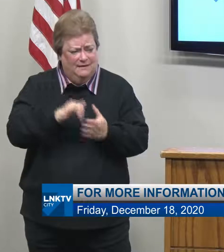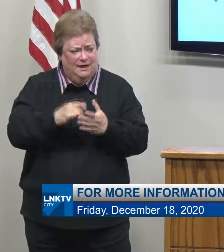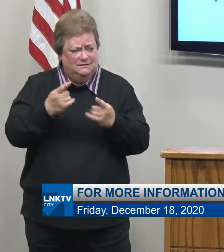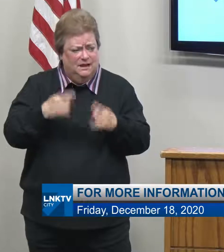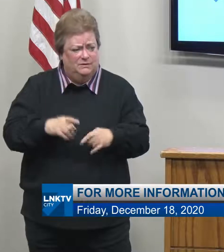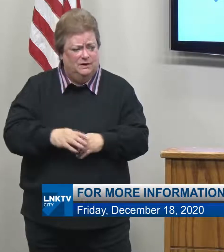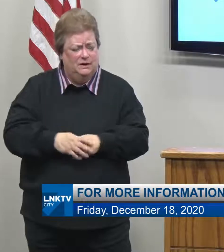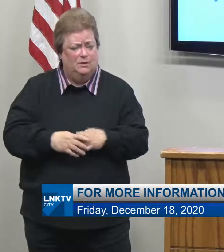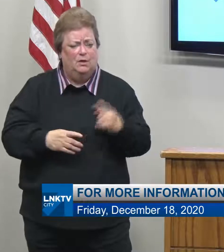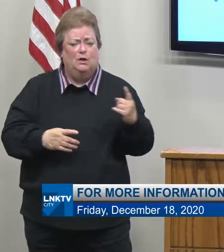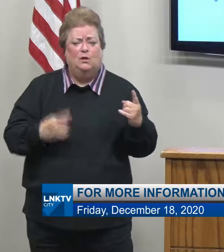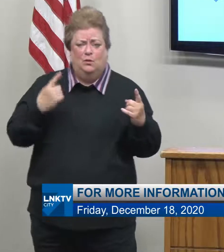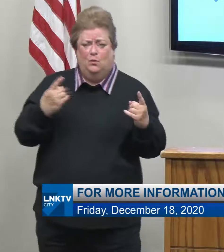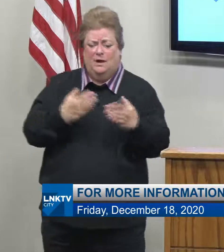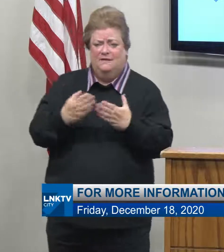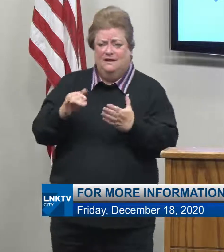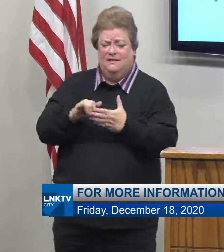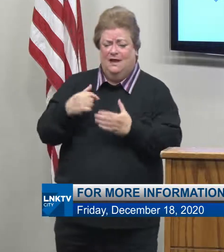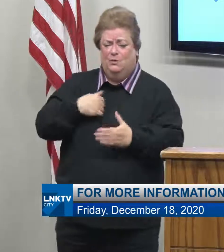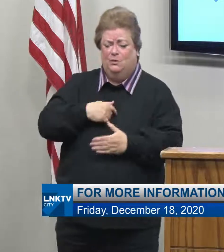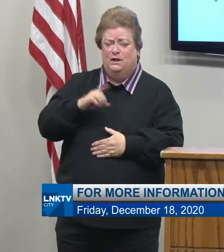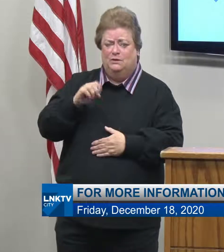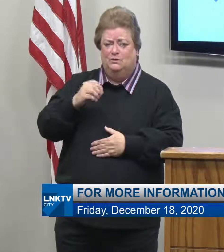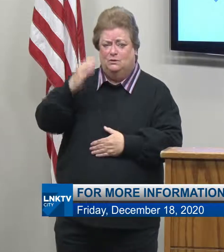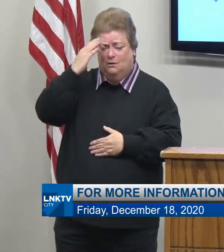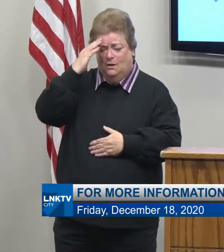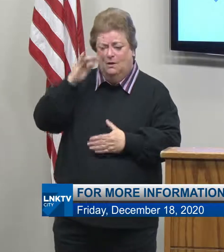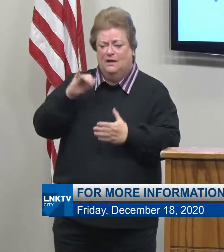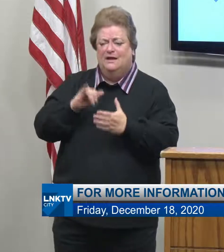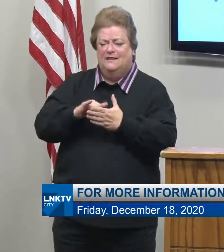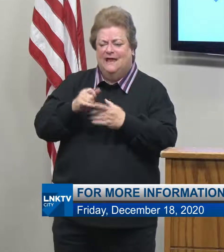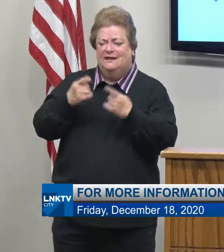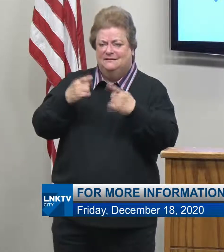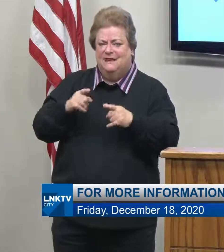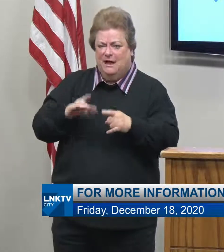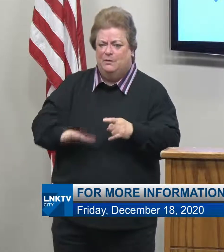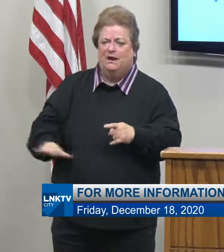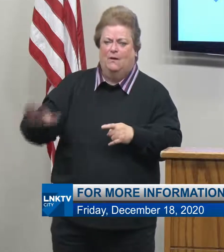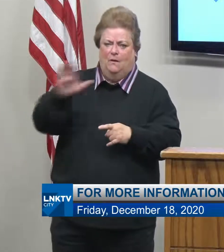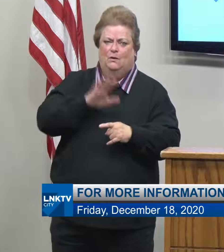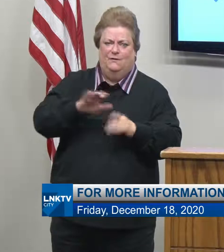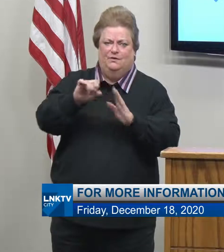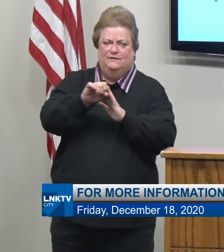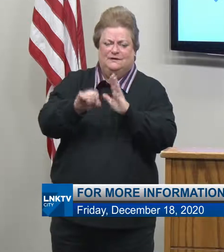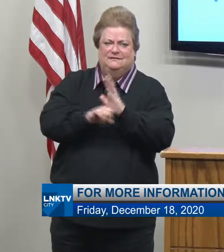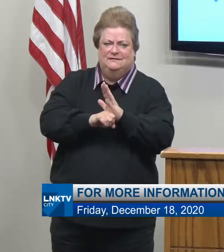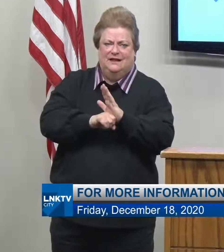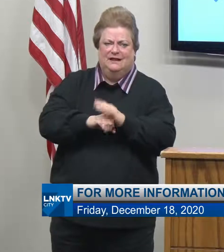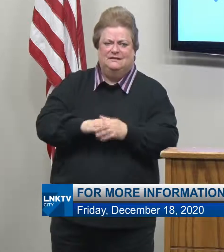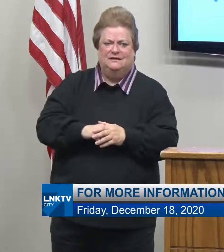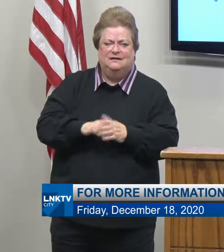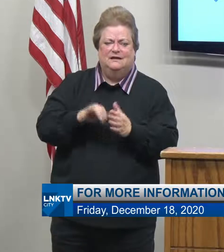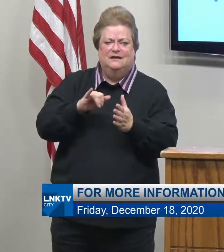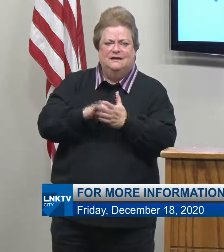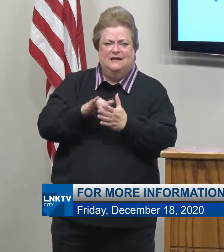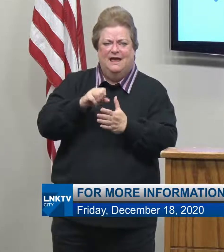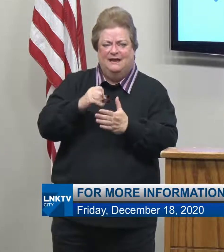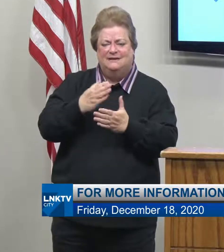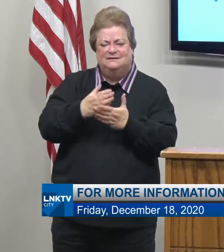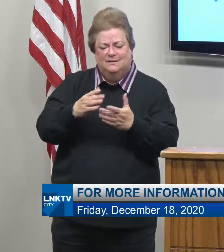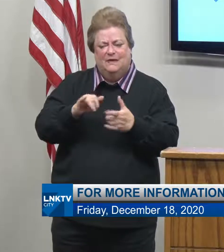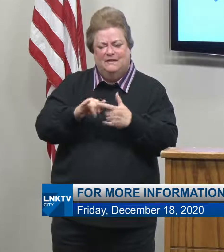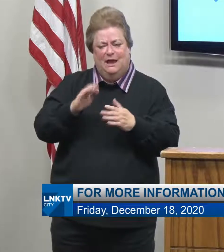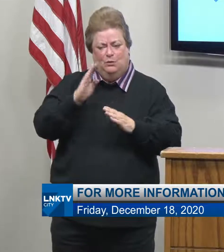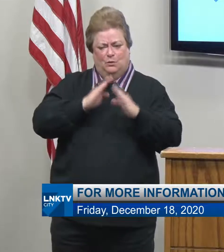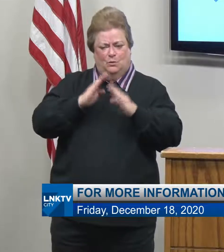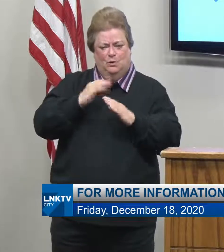the one thing that we do know is this is occurring statewide. And it is something that is concerning to us.